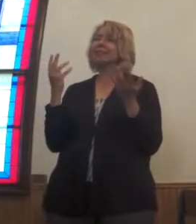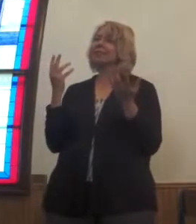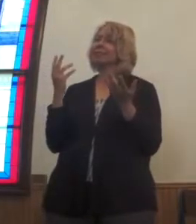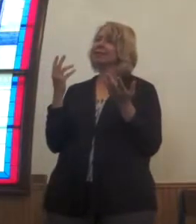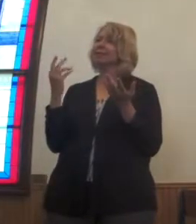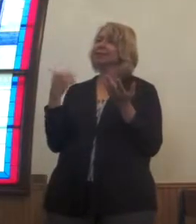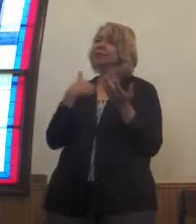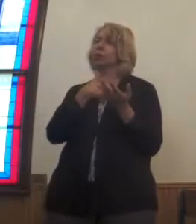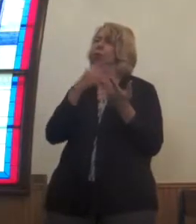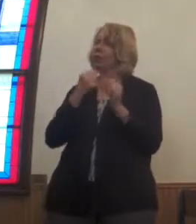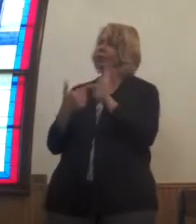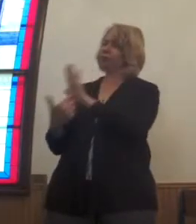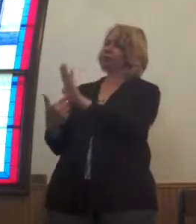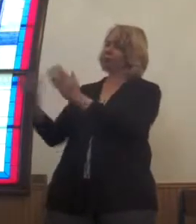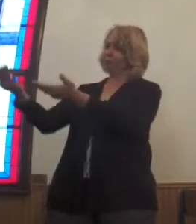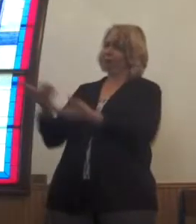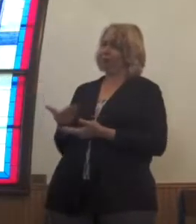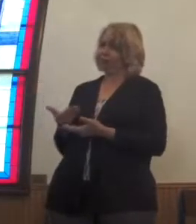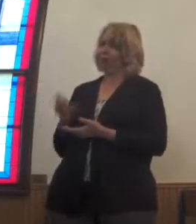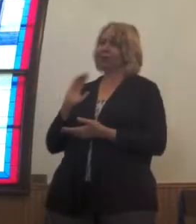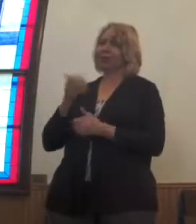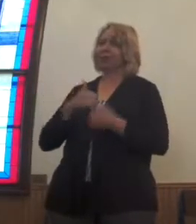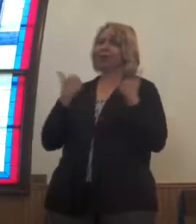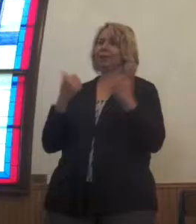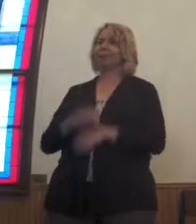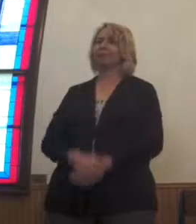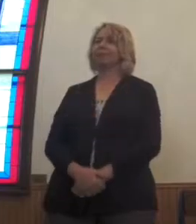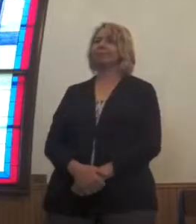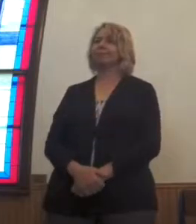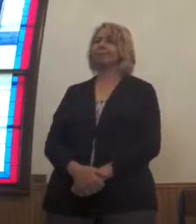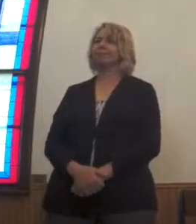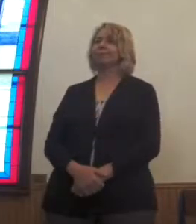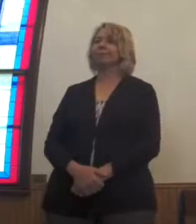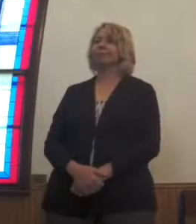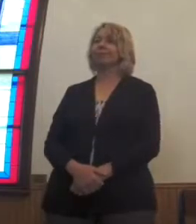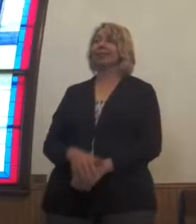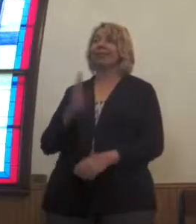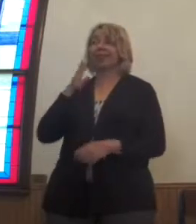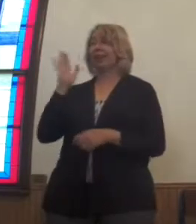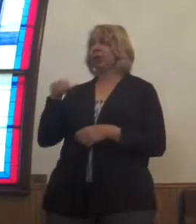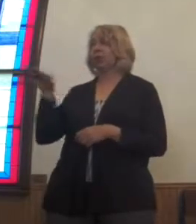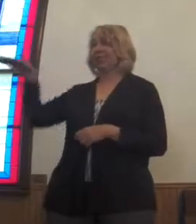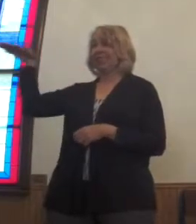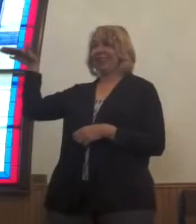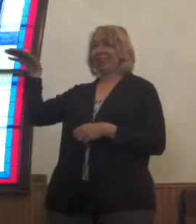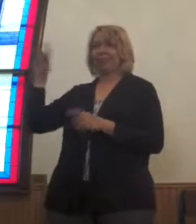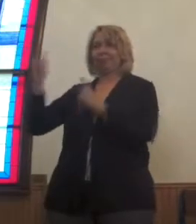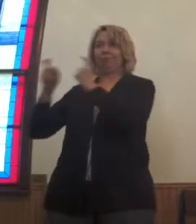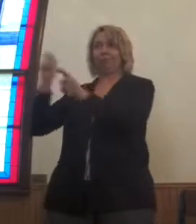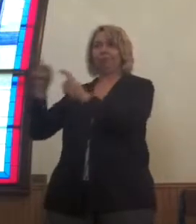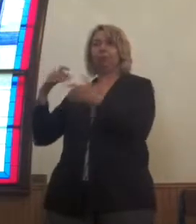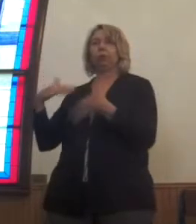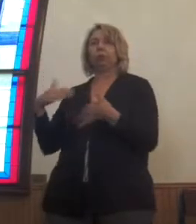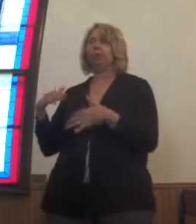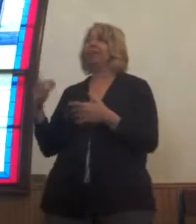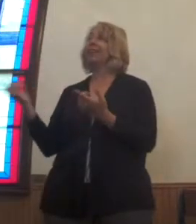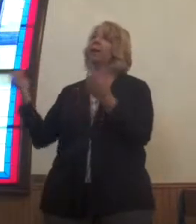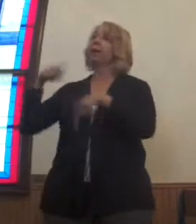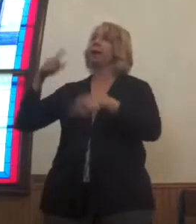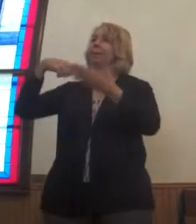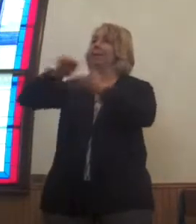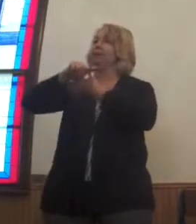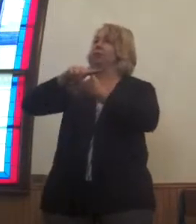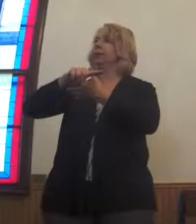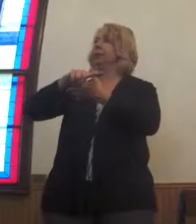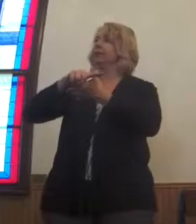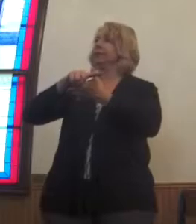we just turn that around and bring them into our lives. All right. And I'm so thrilled with what Courage is doing. They're in the process of, and they'll be here with us next week, just as